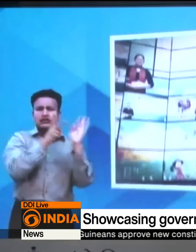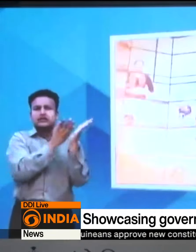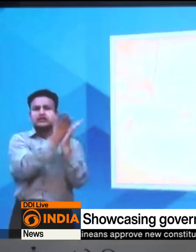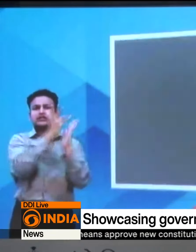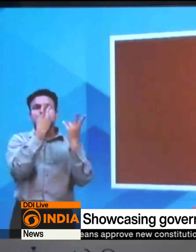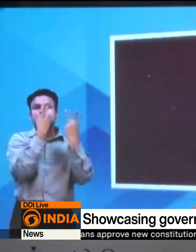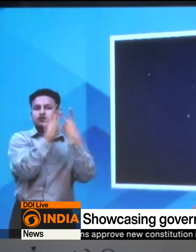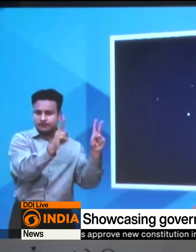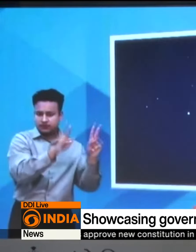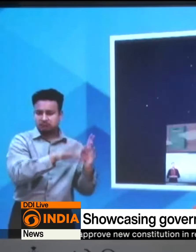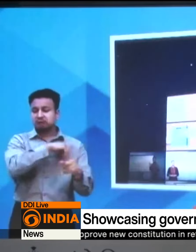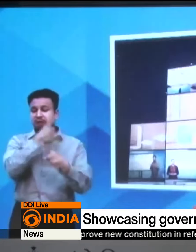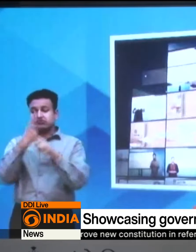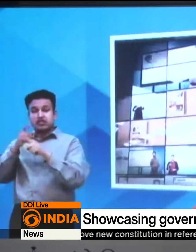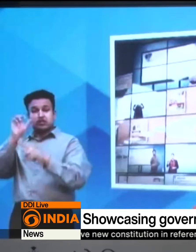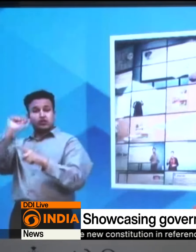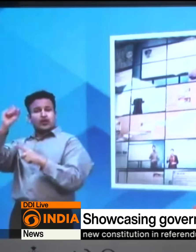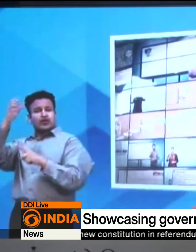repository of